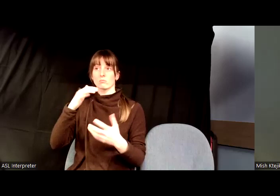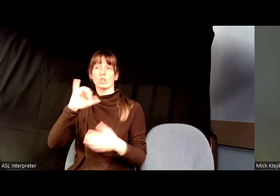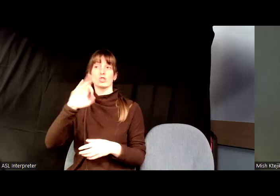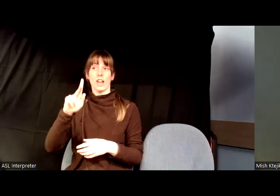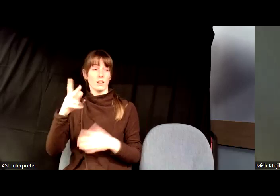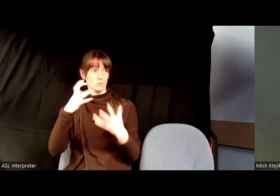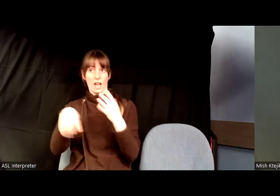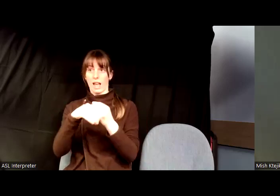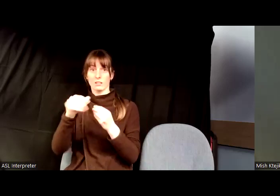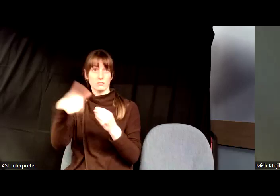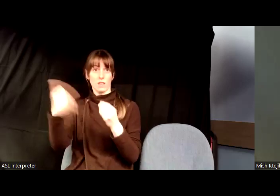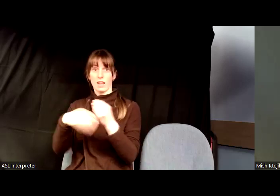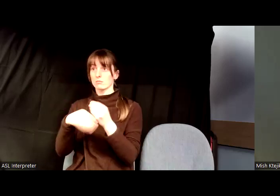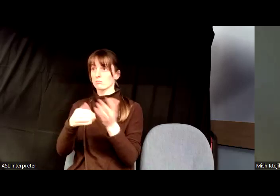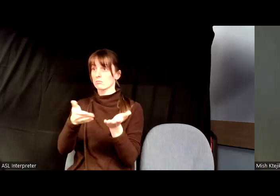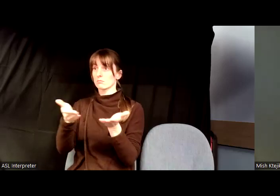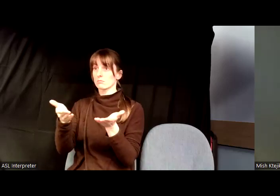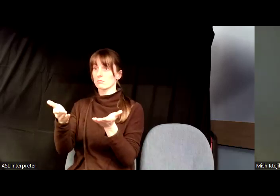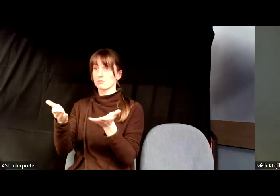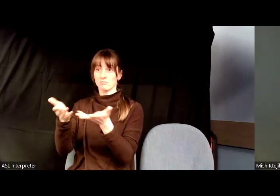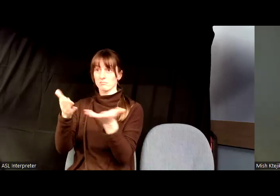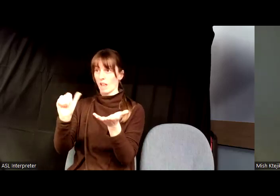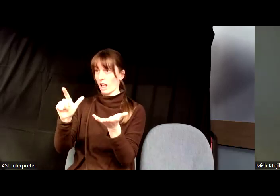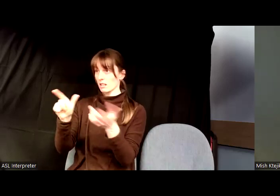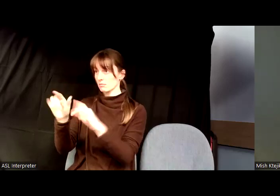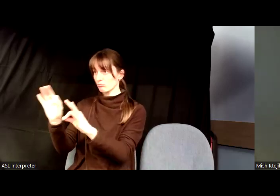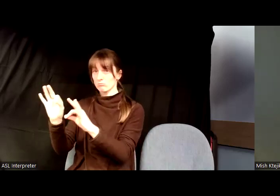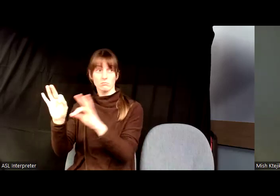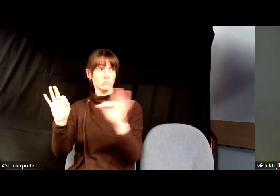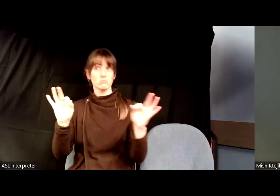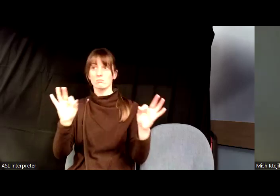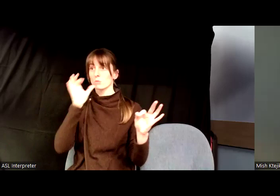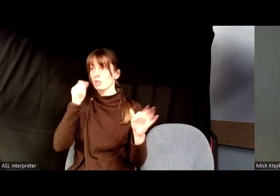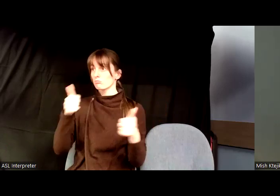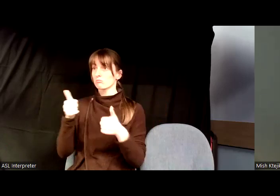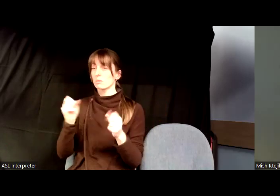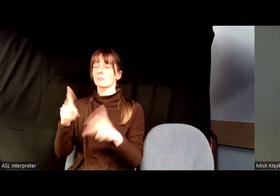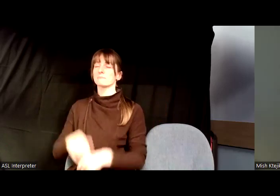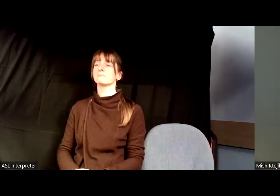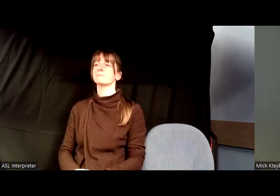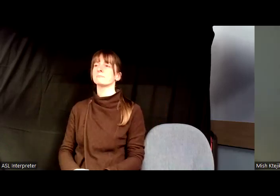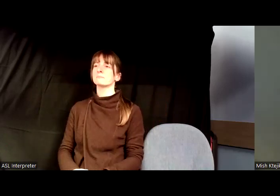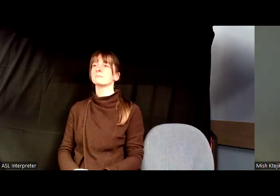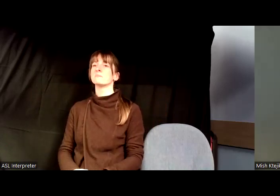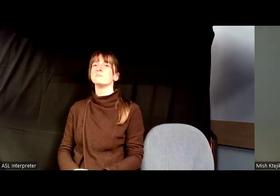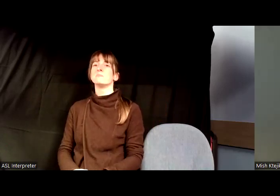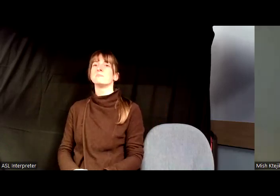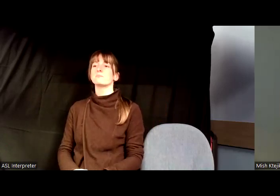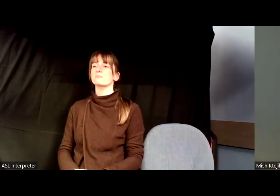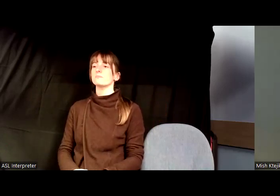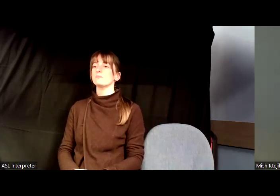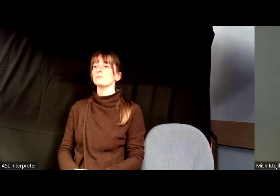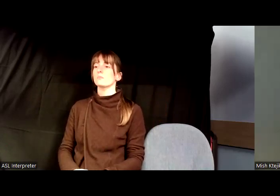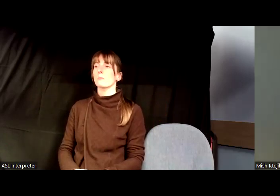Yes, does anybody else want to add anything? Eric says I'm good. Anybody else want to add? Good. Okay. And this is Mish,